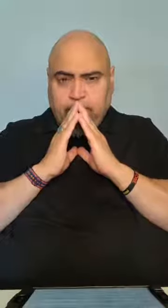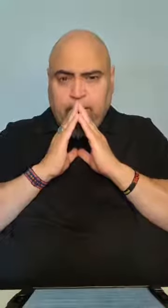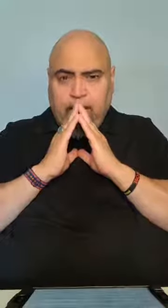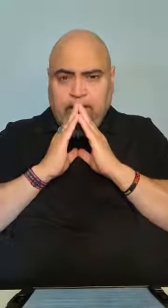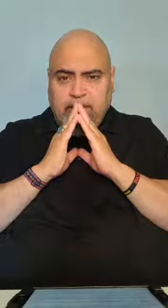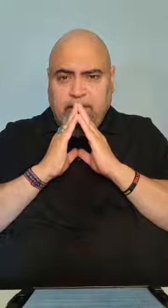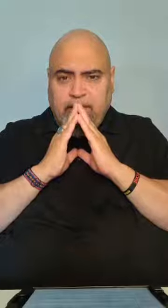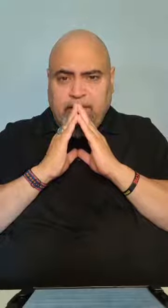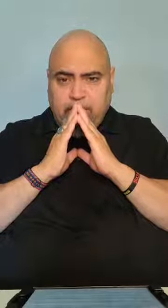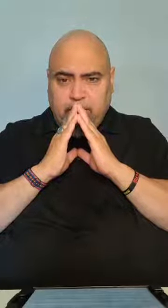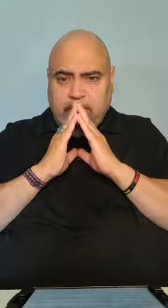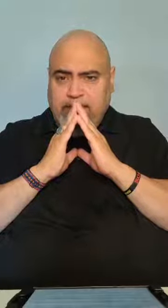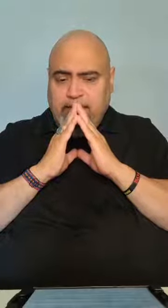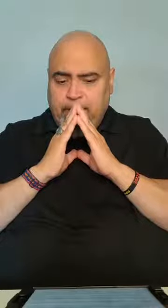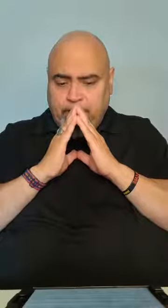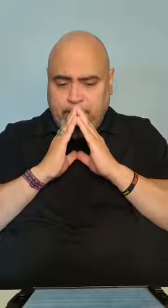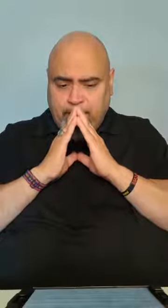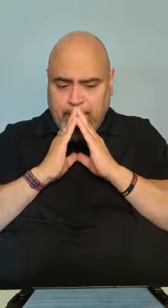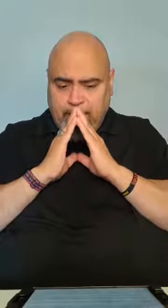yeah, I understand that. But that's not...